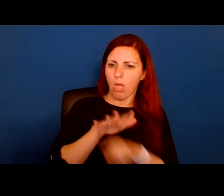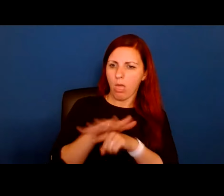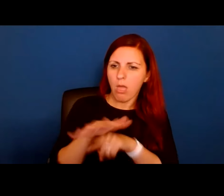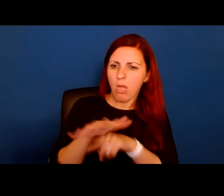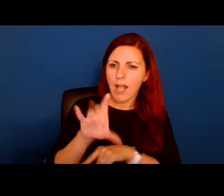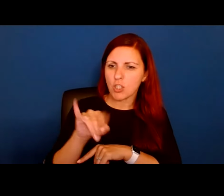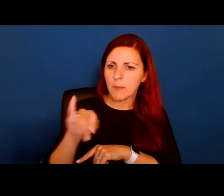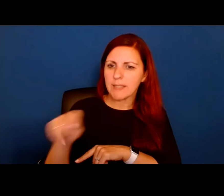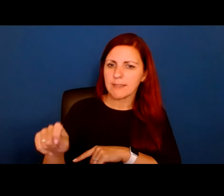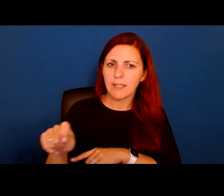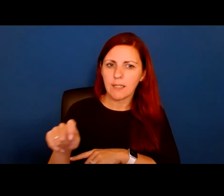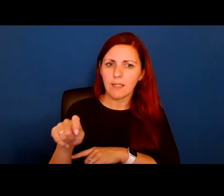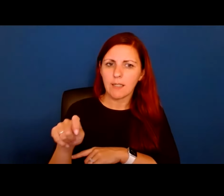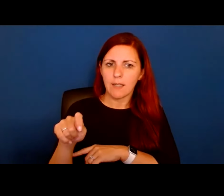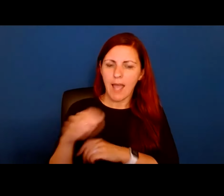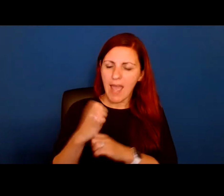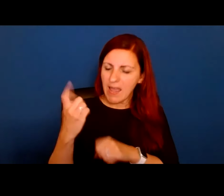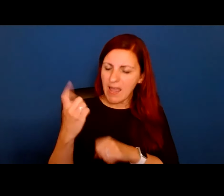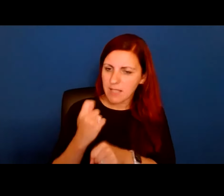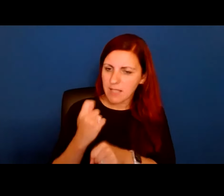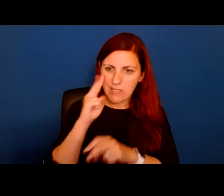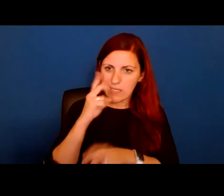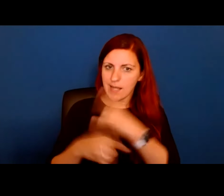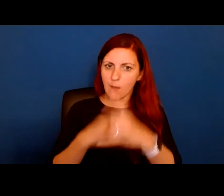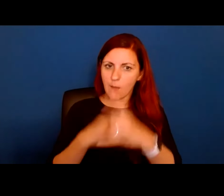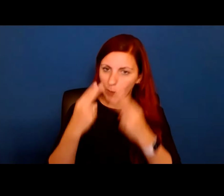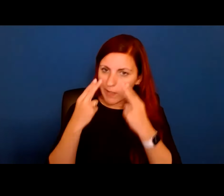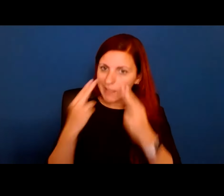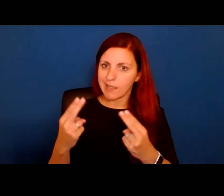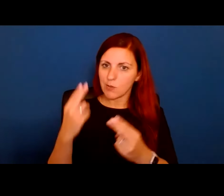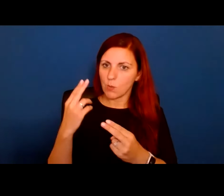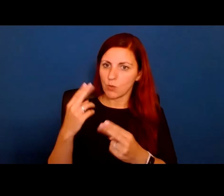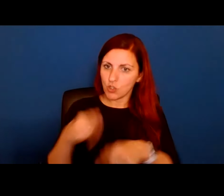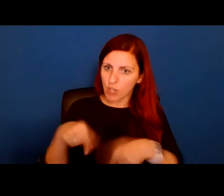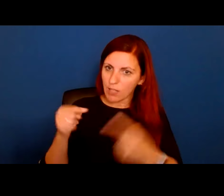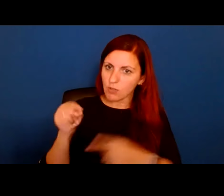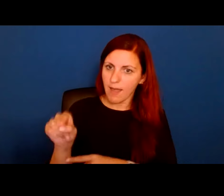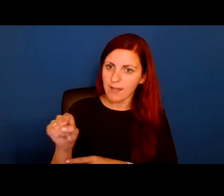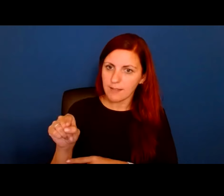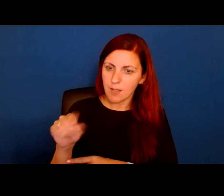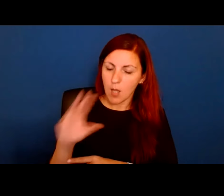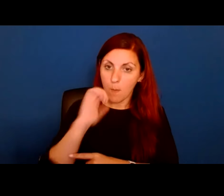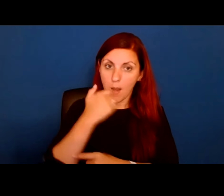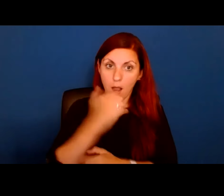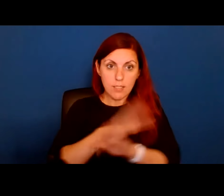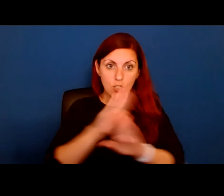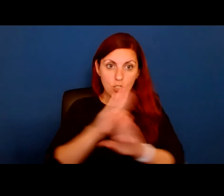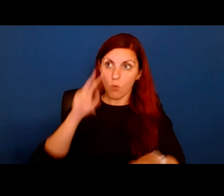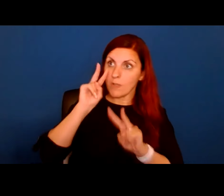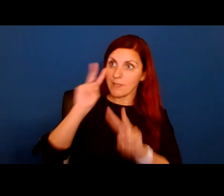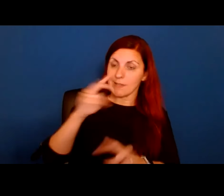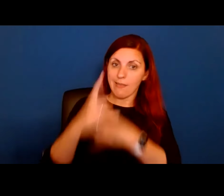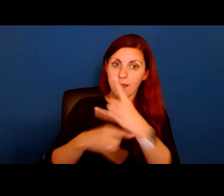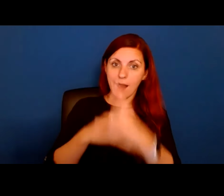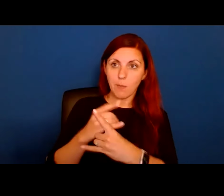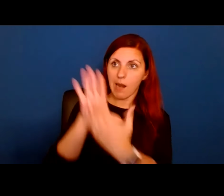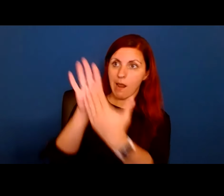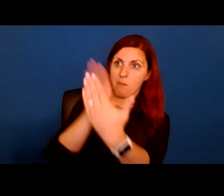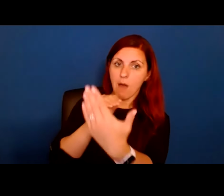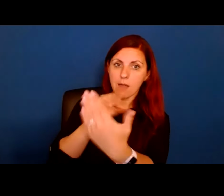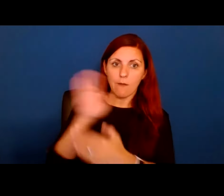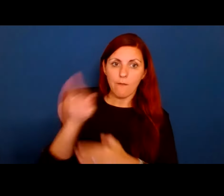occasion. We need to model for our children how to ask for consent in all the right situations. We need to teach them about